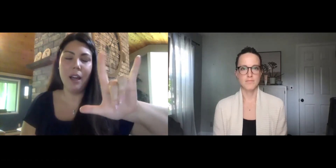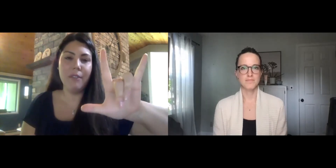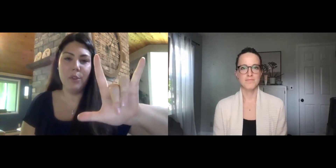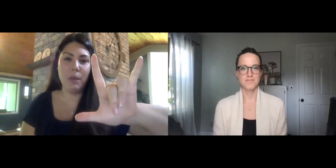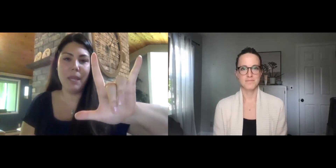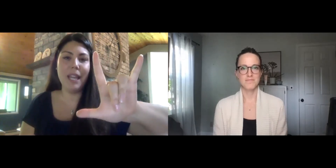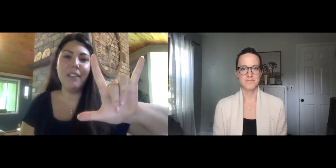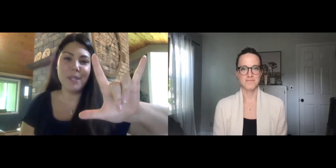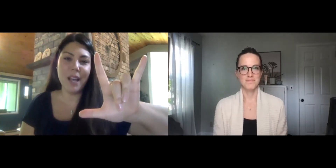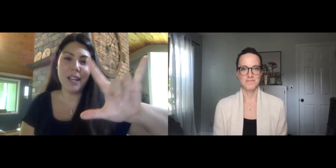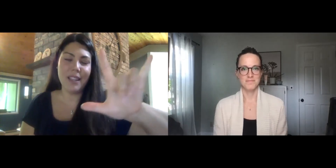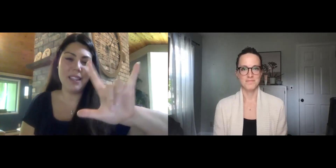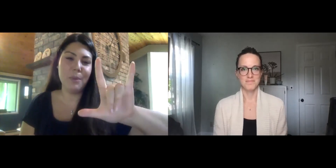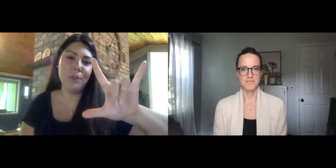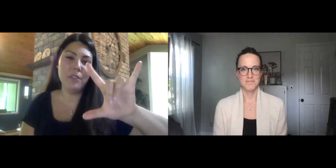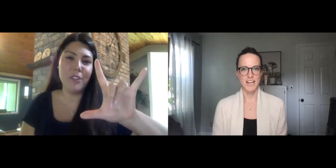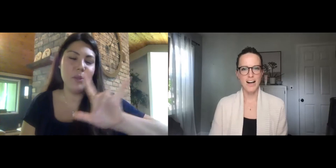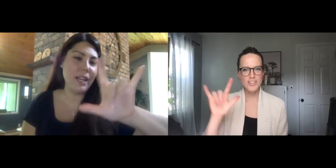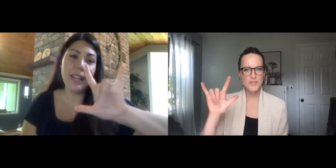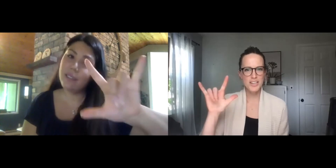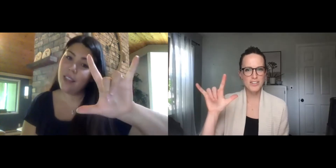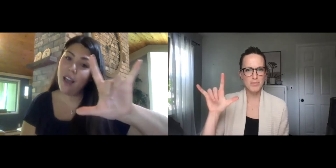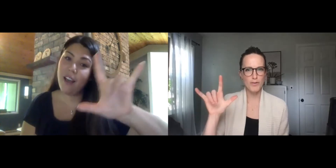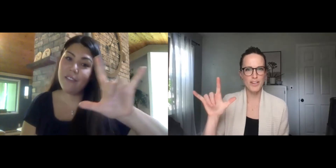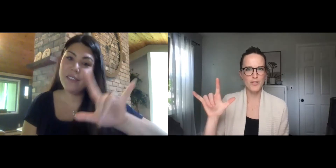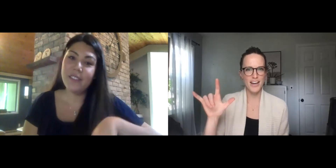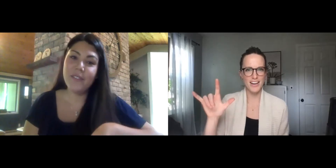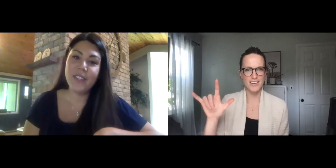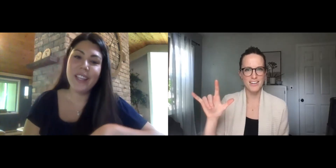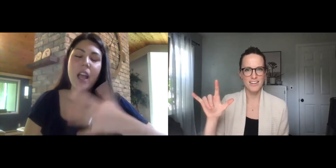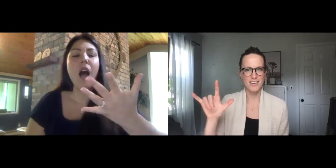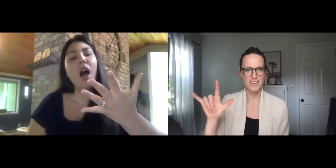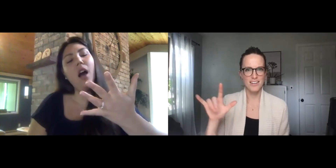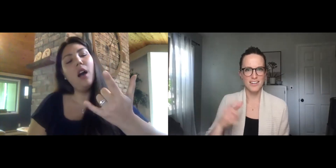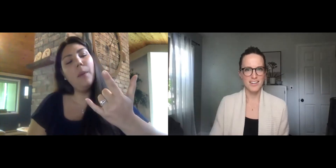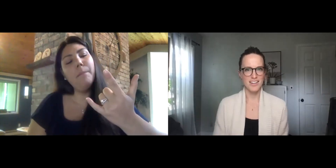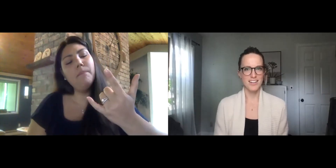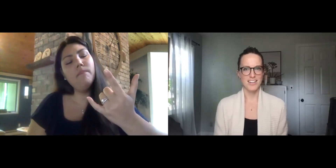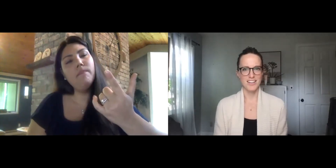or I love you. You can make the I love you sign. I think that's beautiful to do. How long do you think it'll take before they can do that?